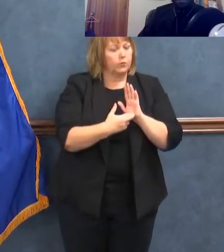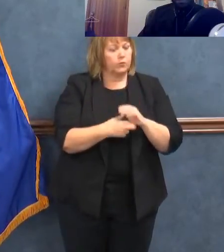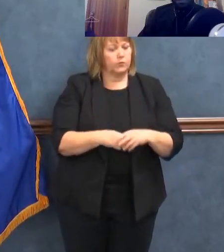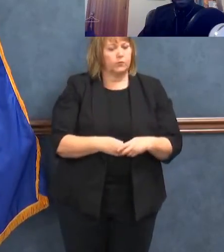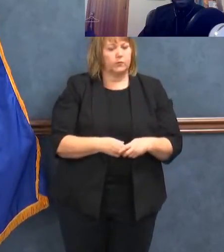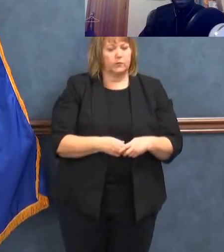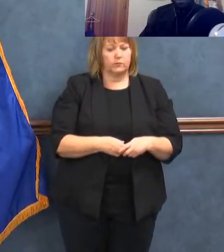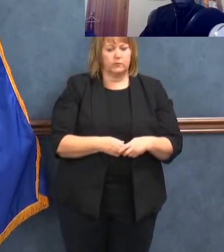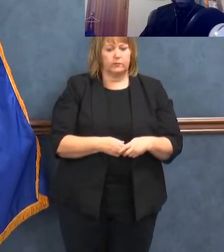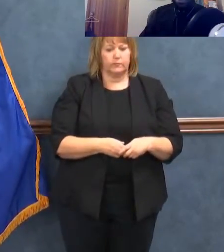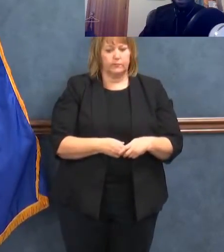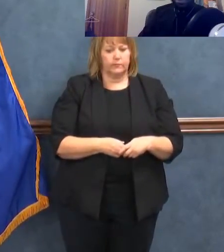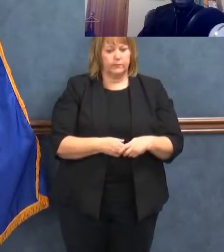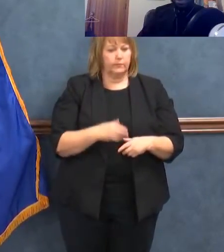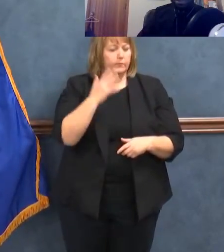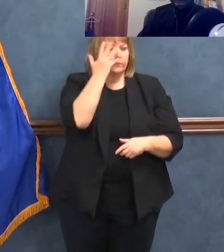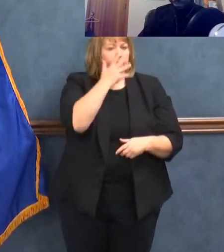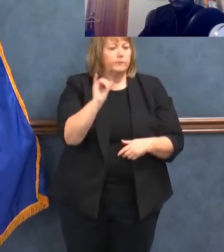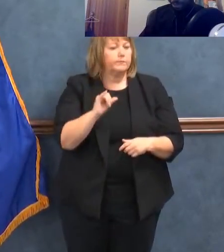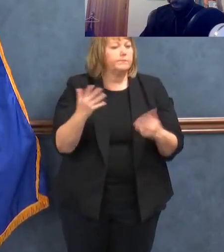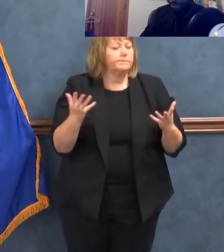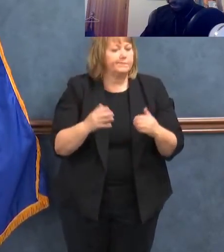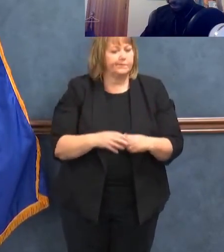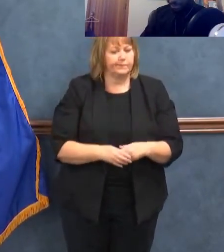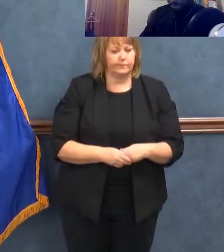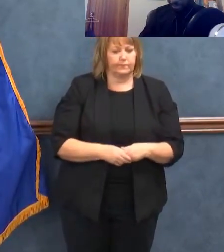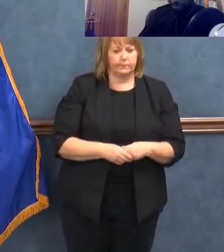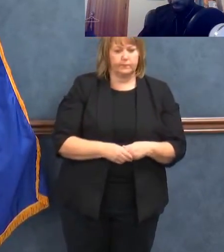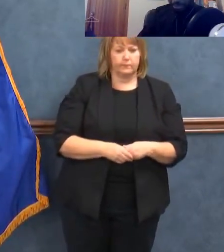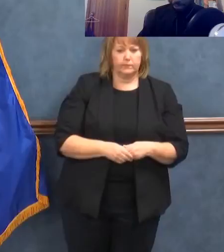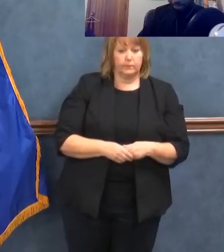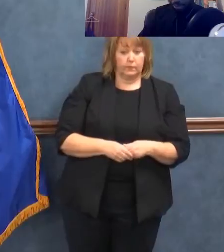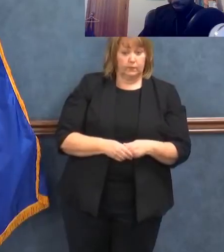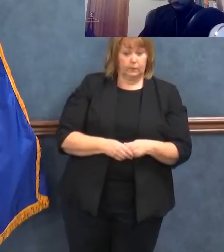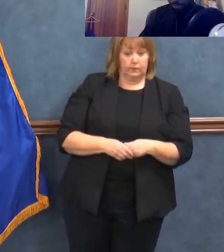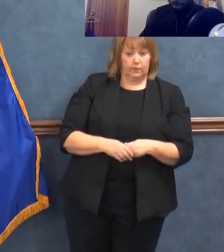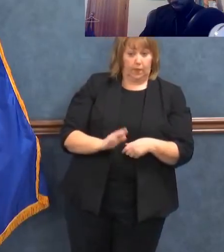will include measures that aim to ensure that business establishments who